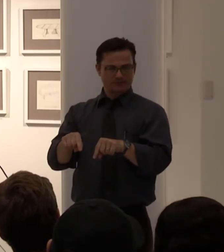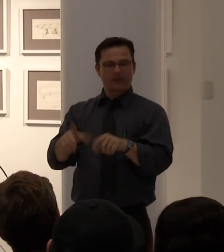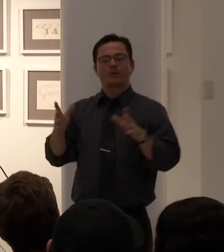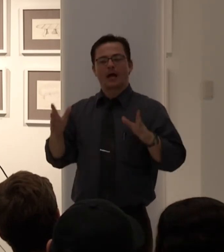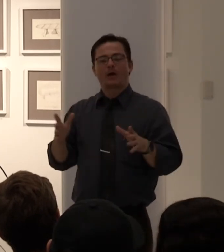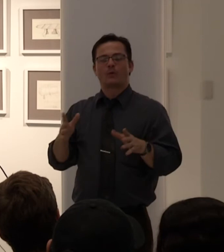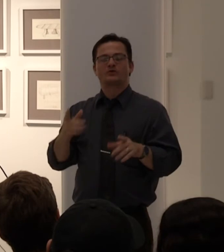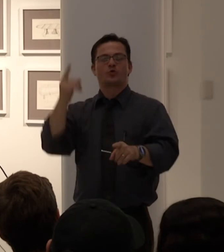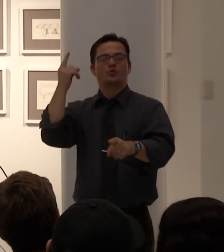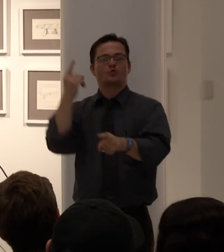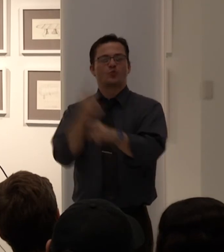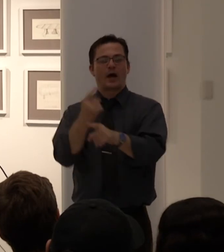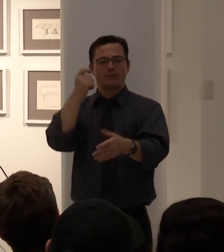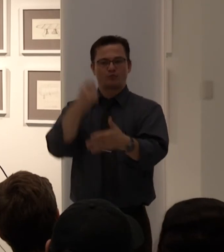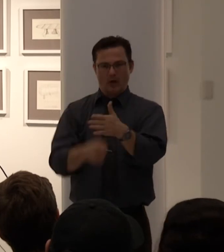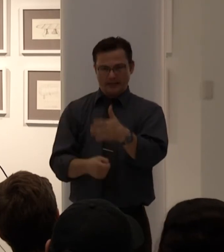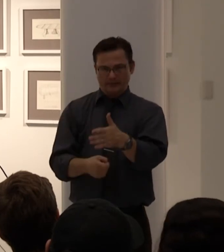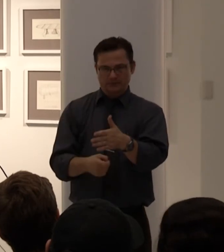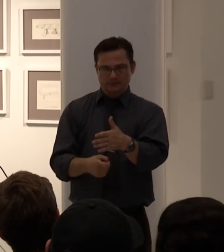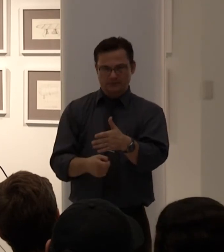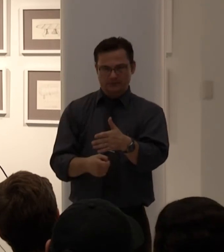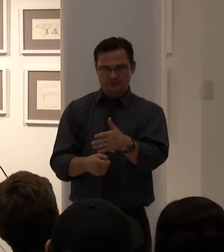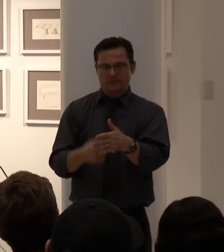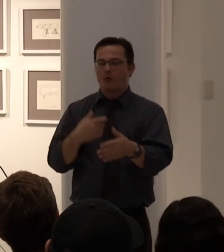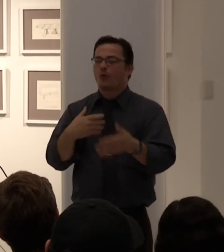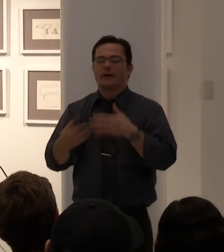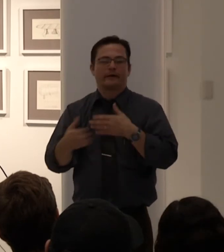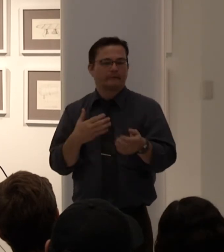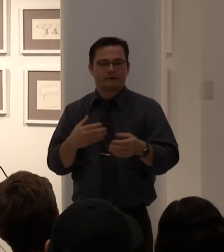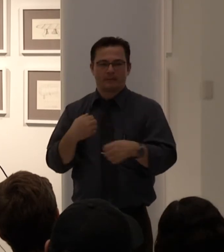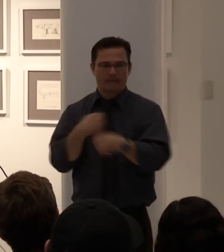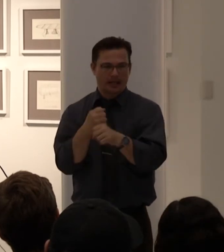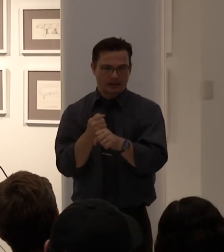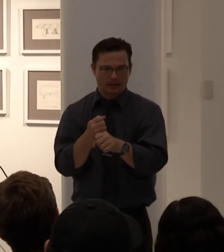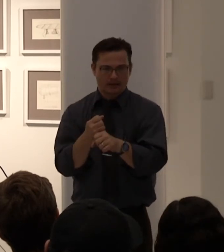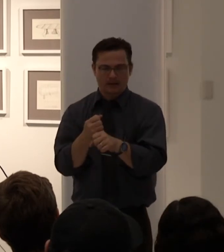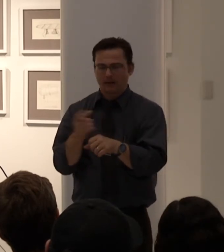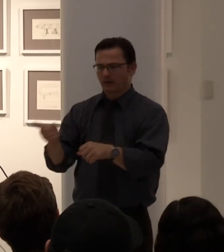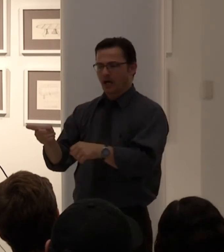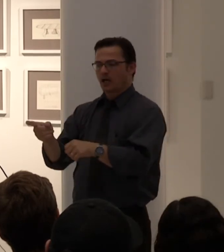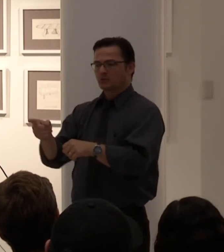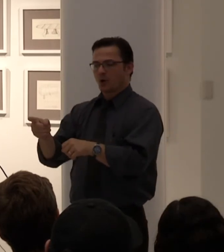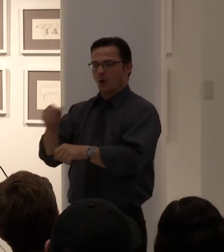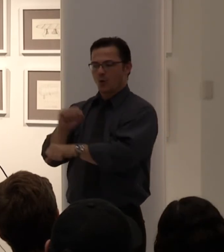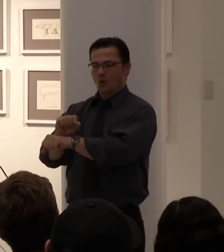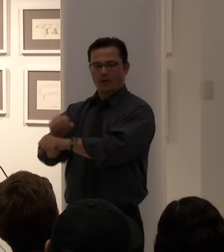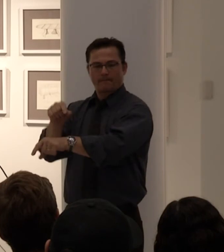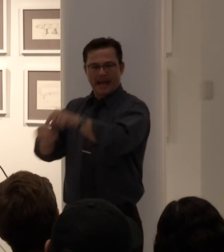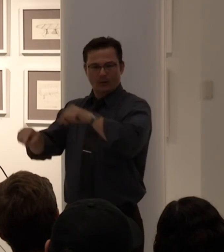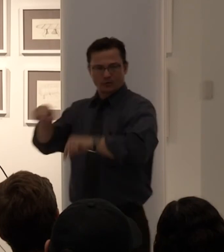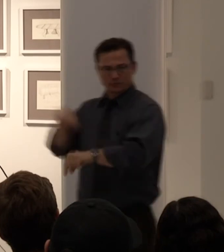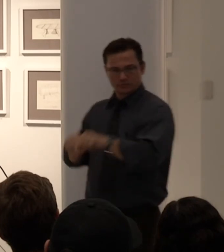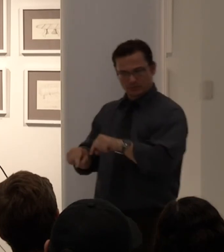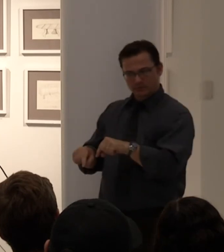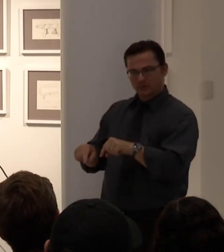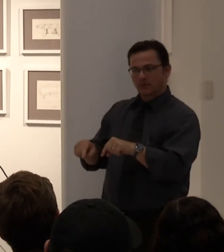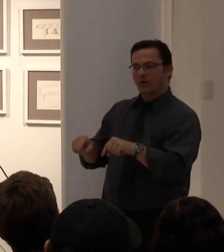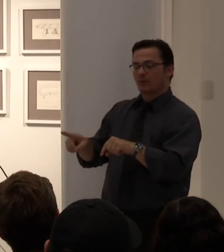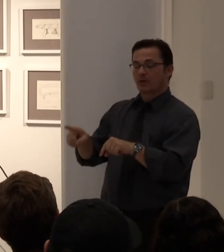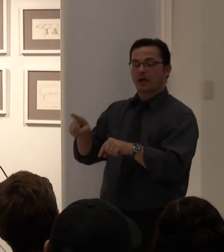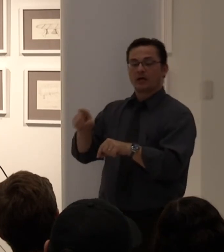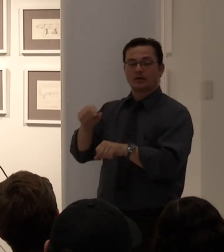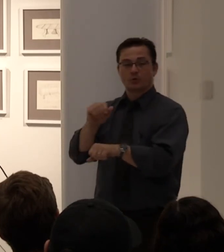is the right price for, let's say, whatever it may be? And then I'll work backwards and say, are we working on